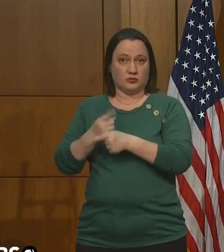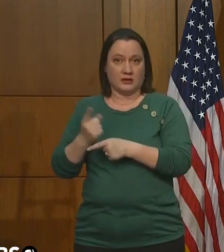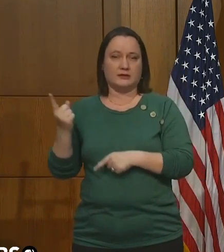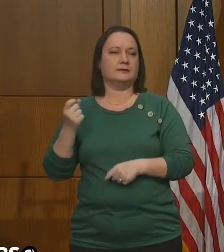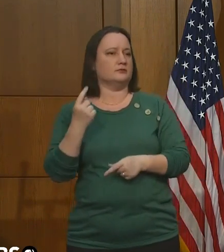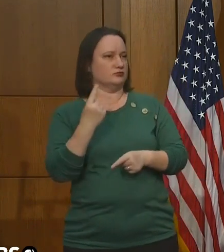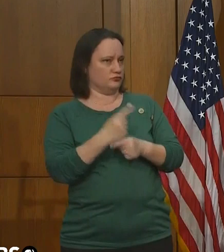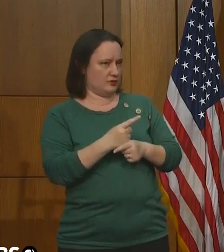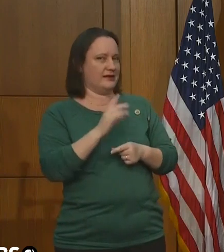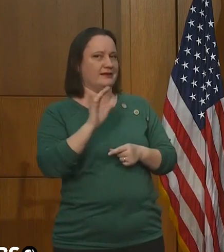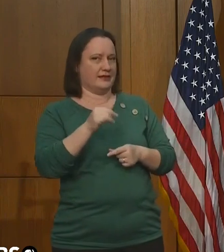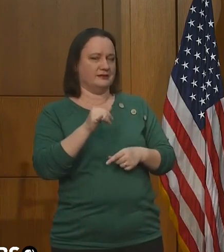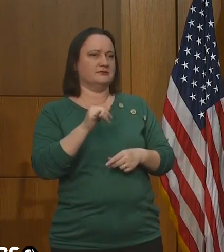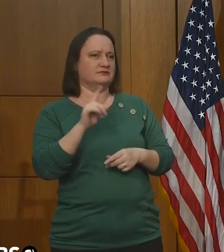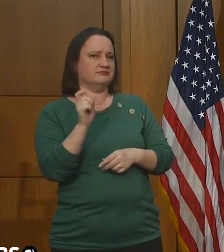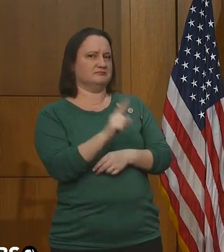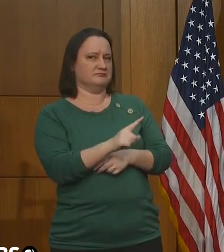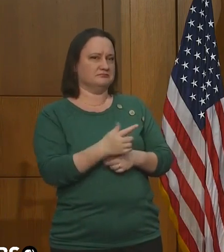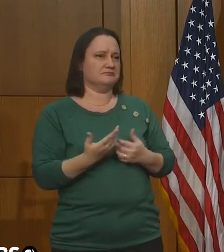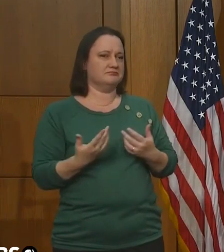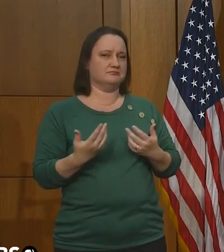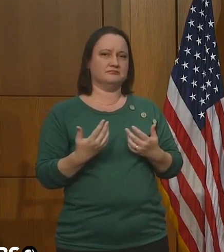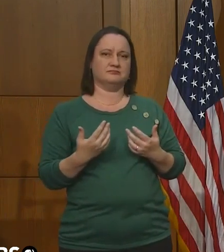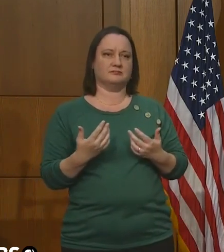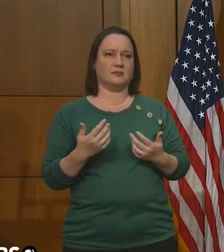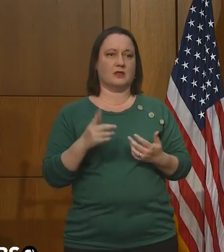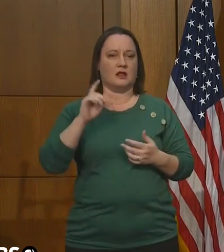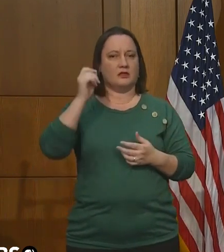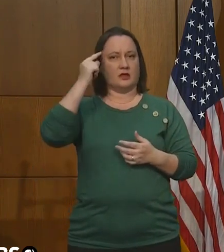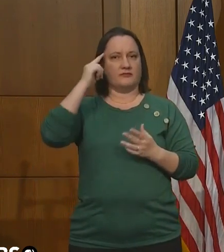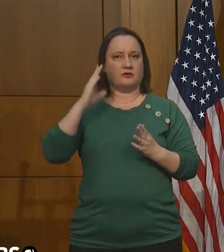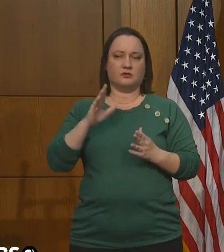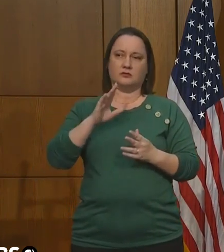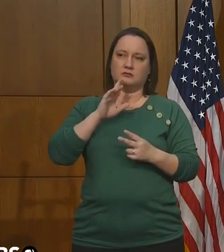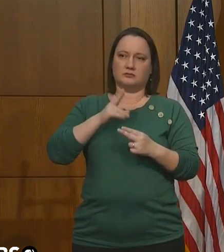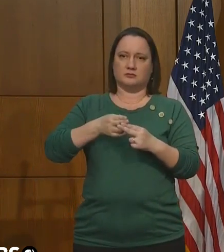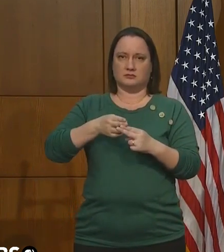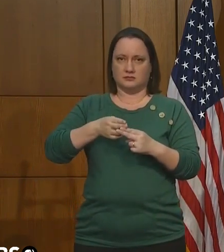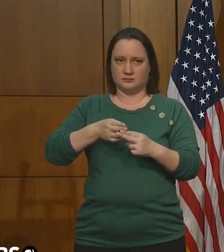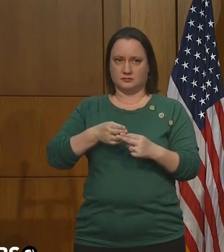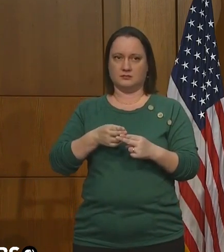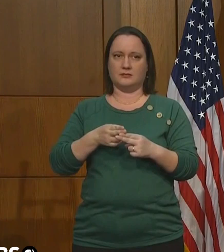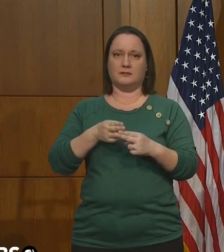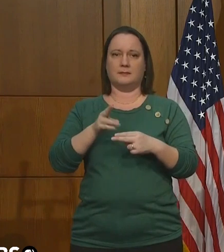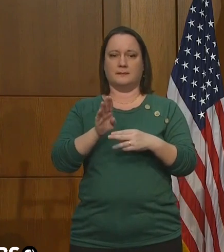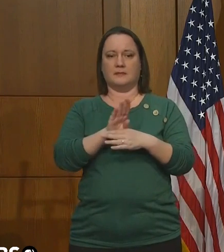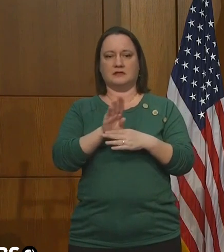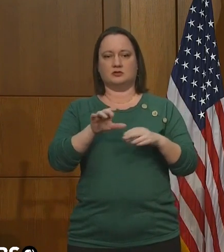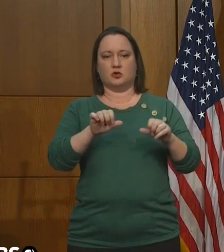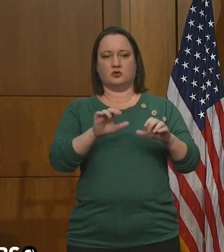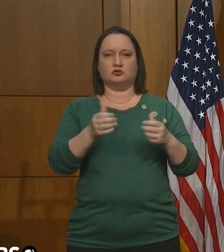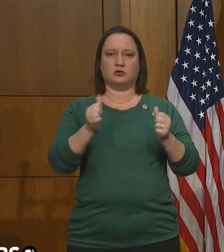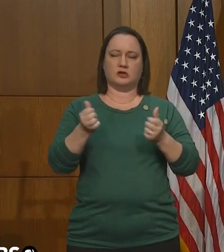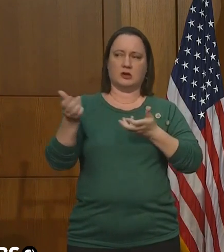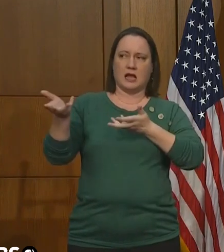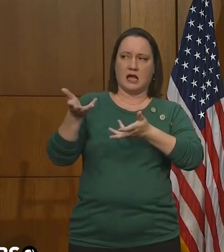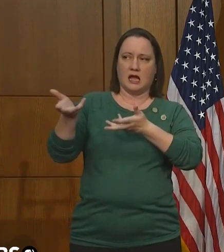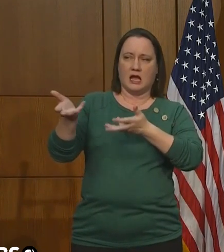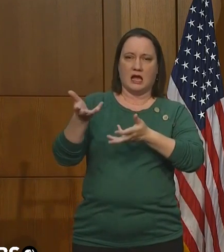Yes. Just to stay clearly, the governor had spoken to business owners trying to work